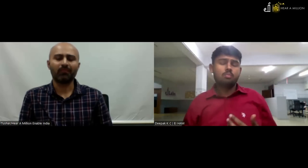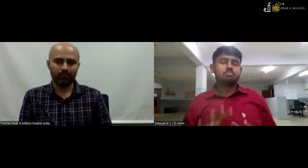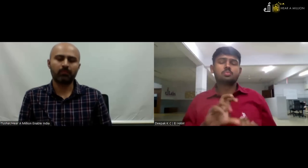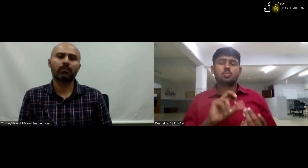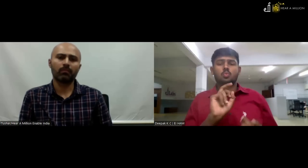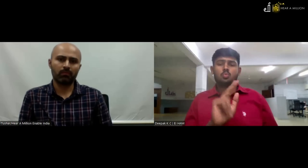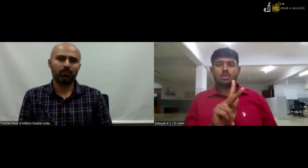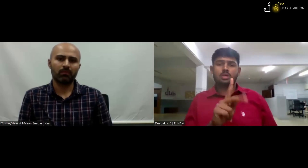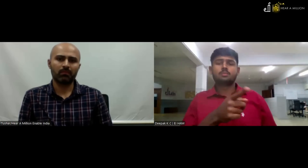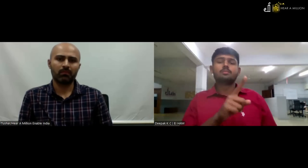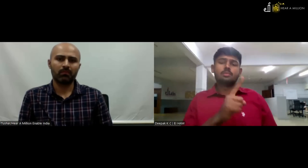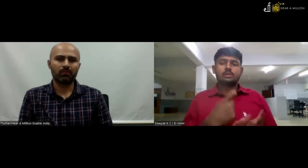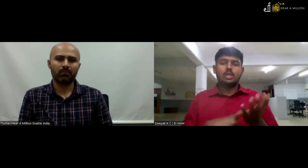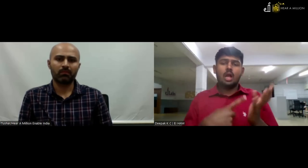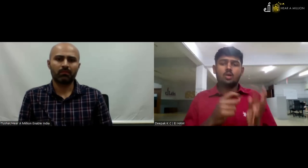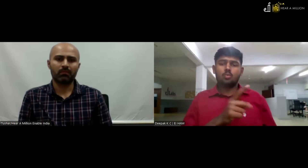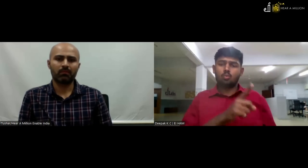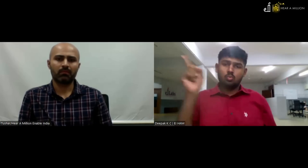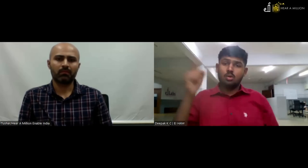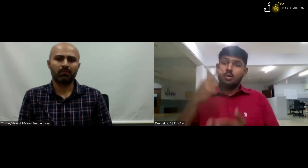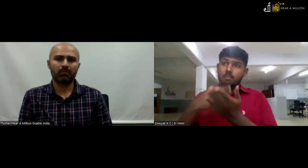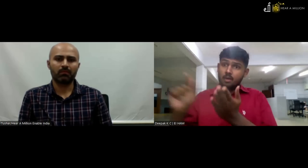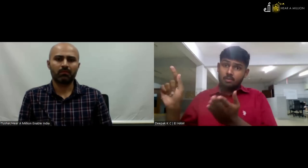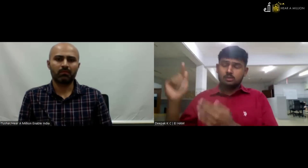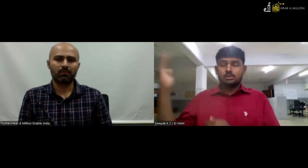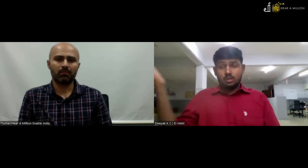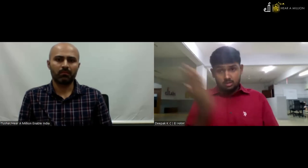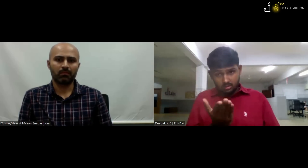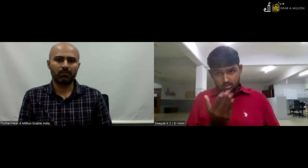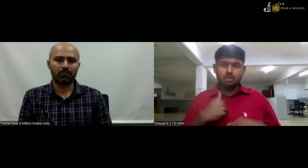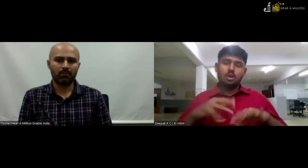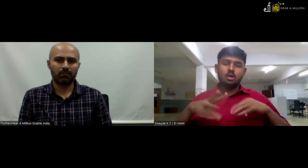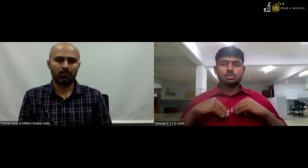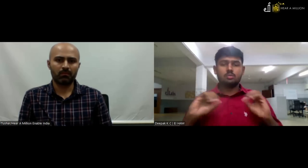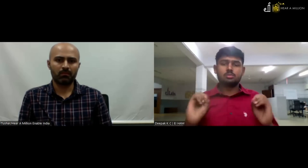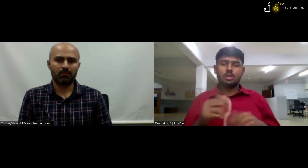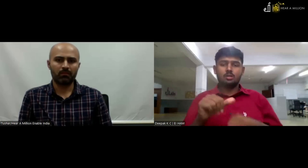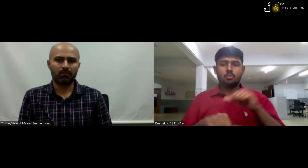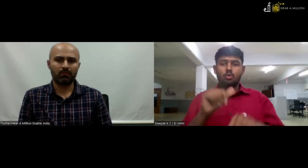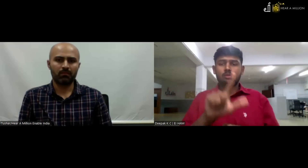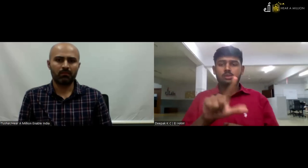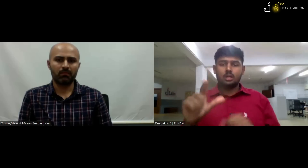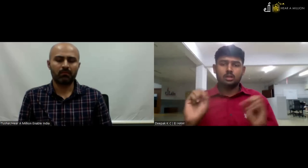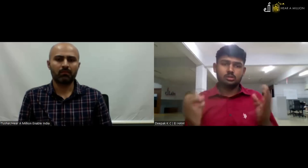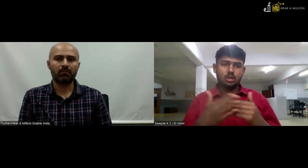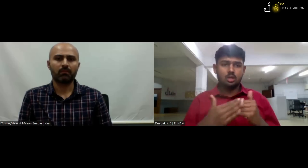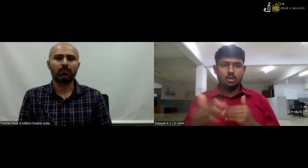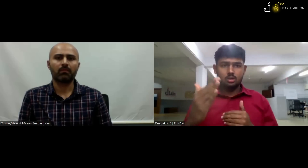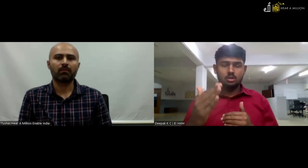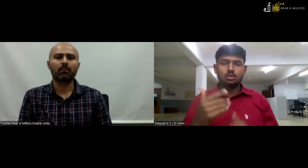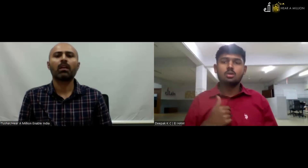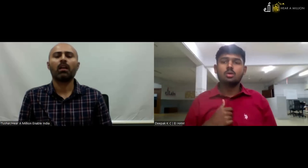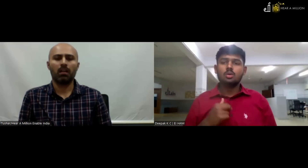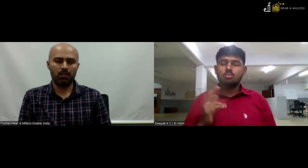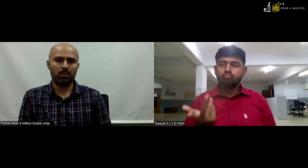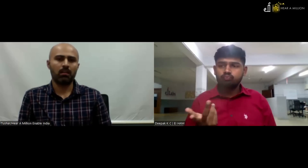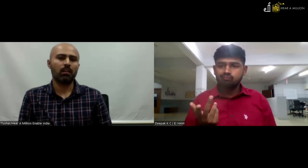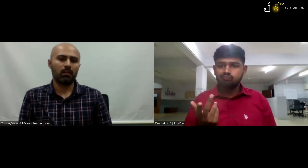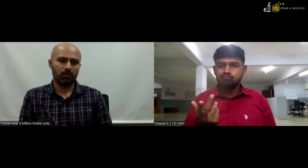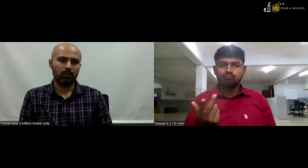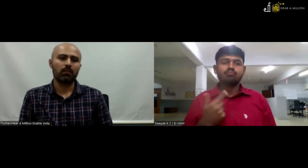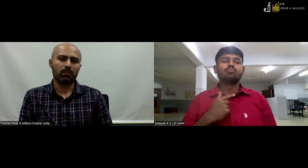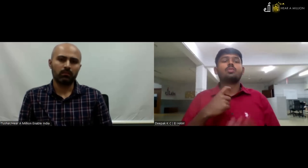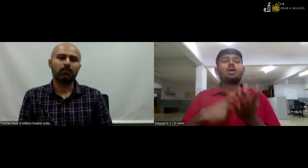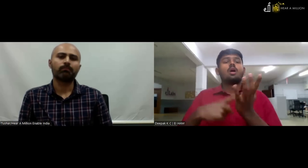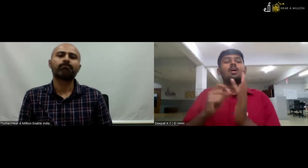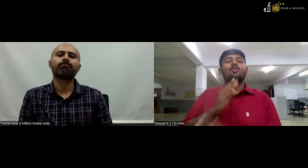said, no, there's so many hearing people, they drive with music, with headphones on. That is not a problem. So he said, no,